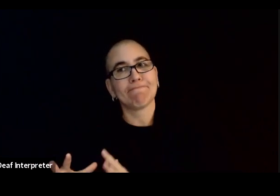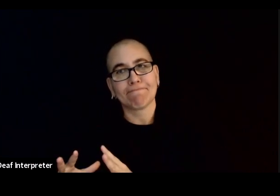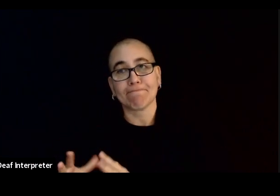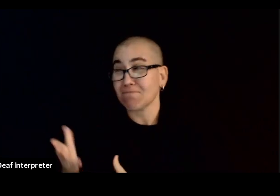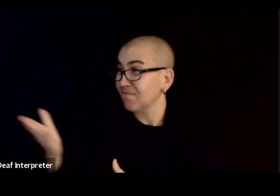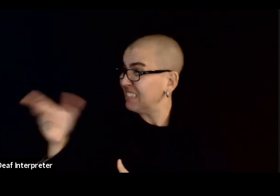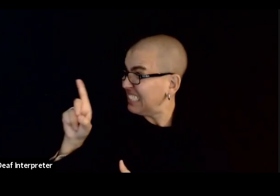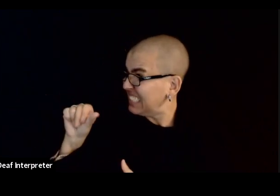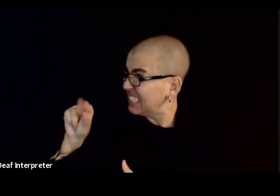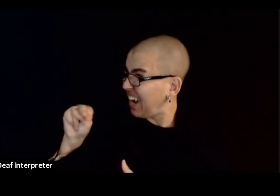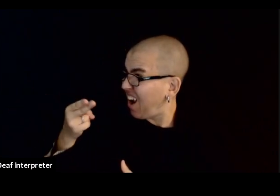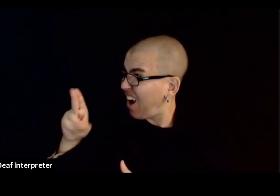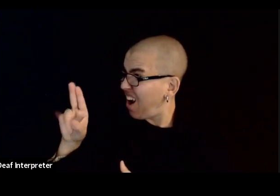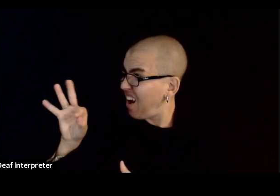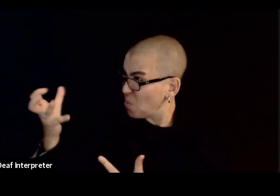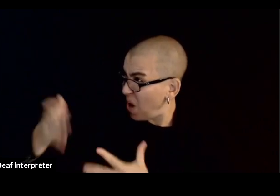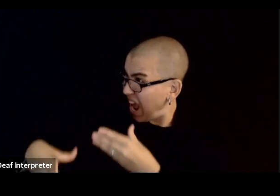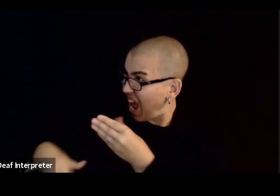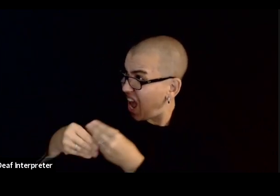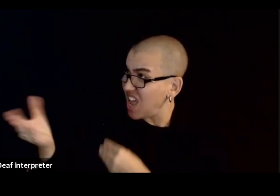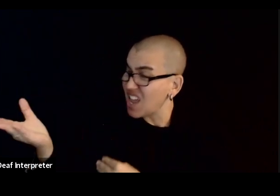No, Chris, I don't have anything to add. Thank you.